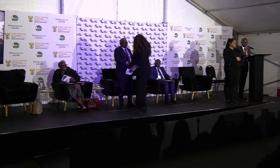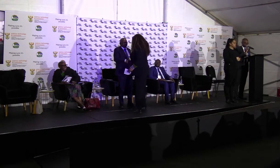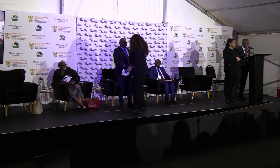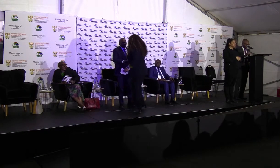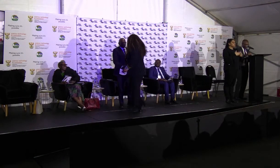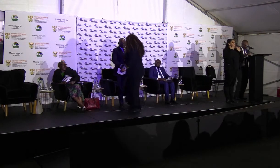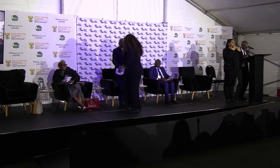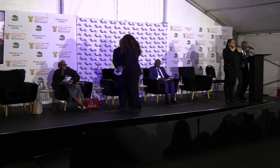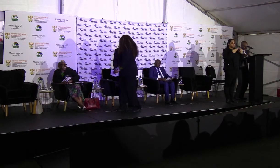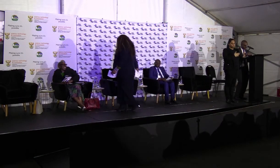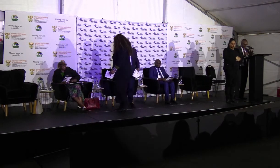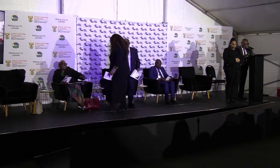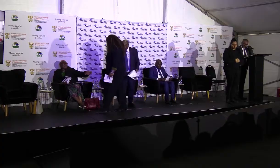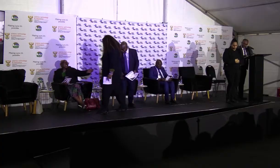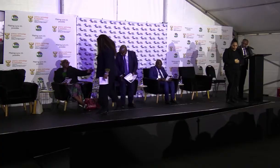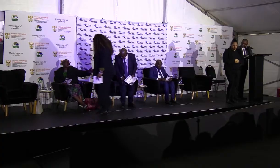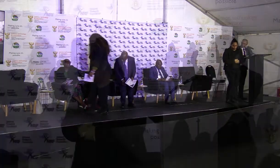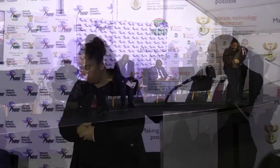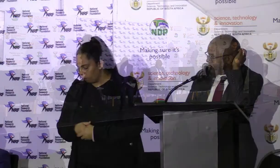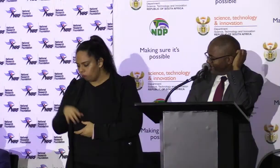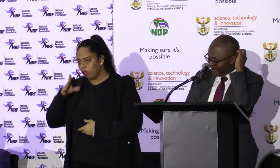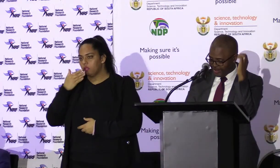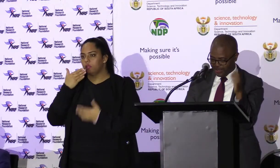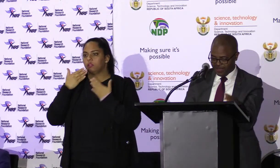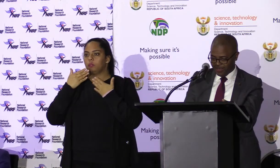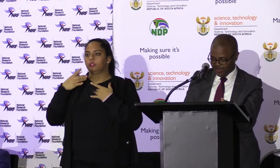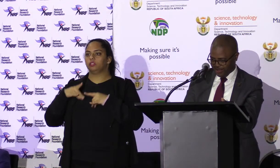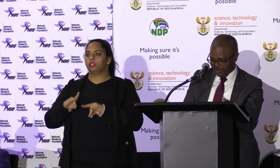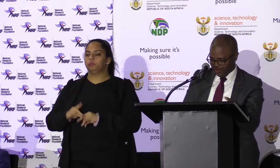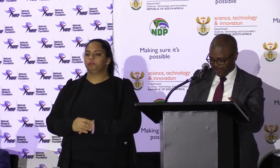Thank you very much. Thank you very much, Chair.